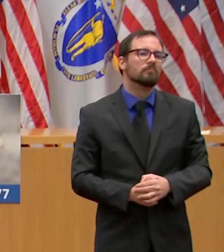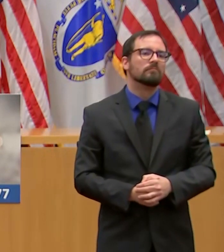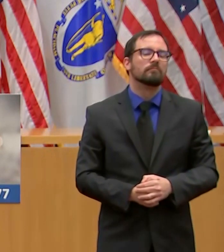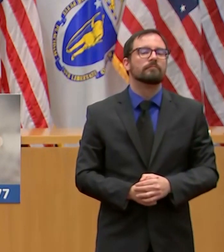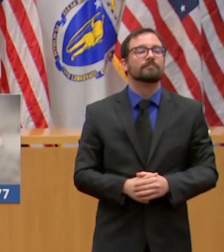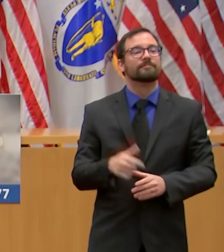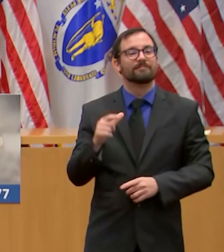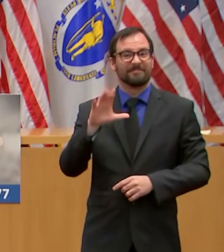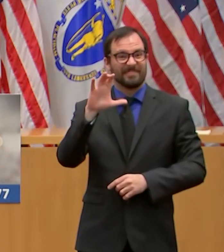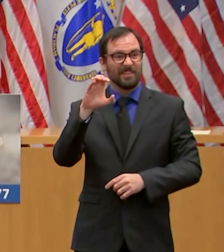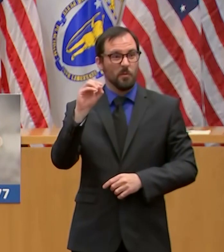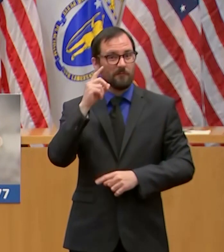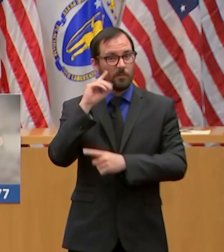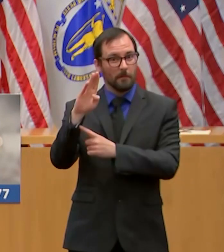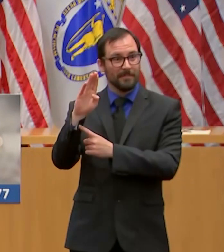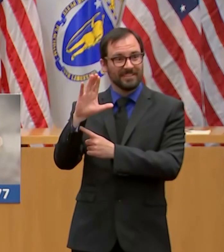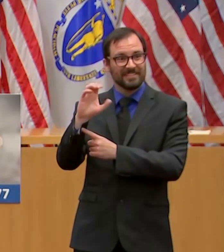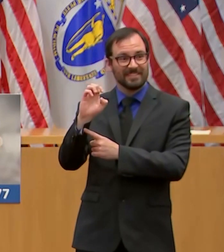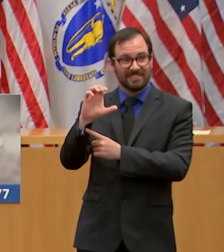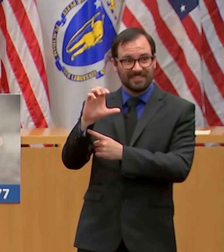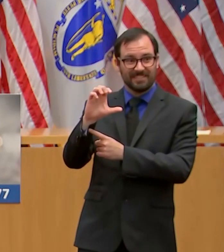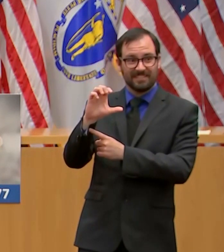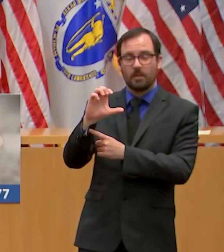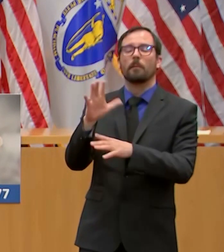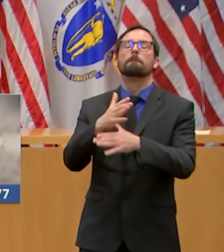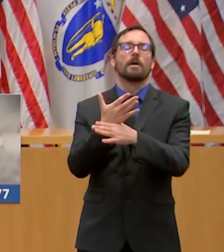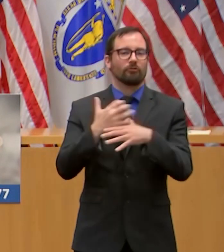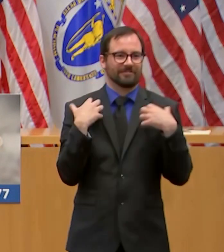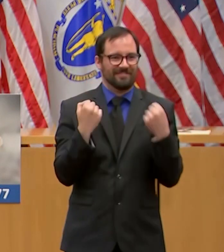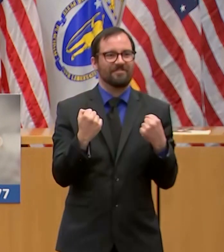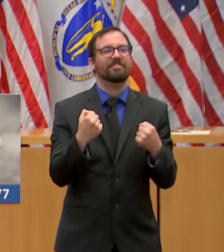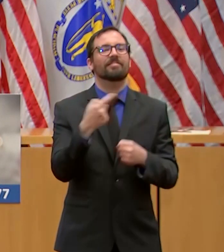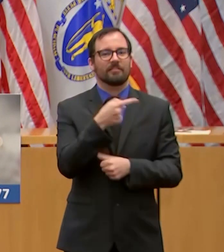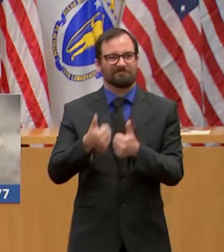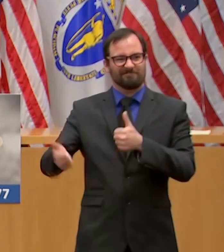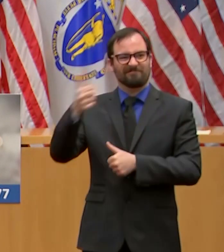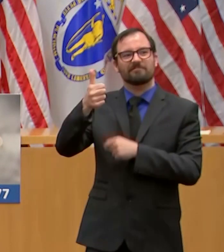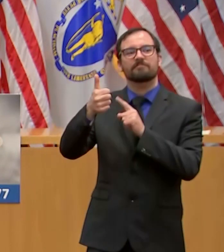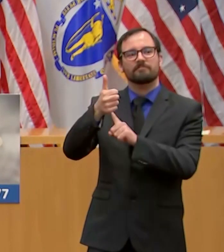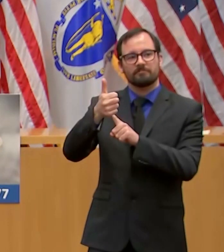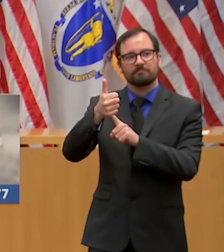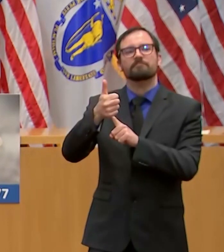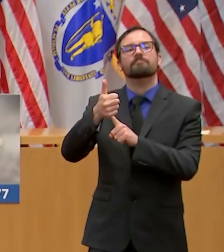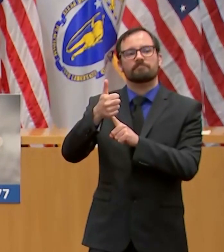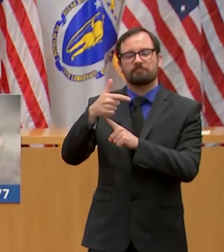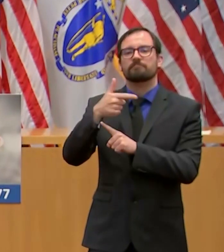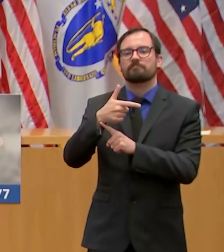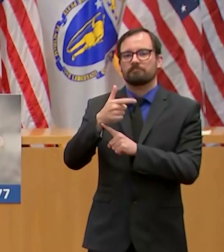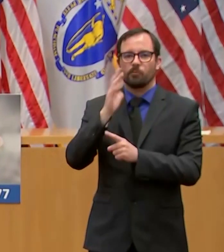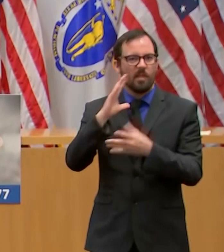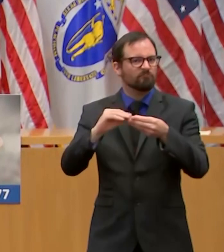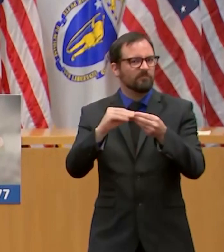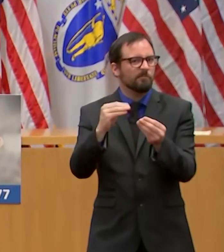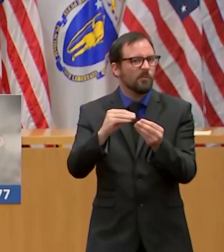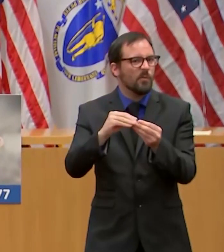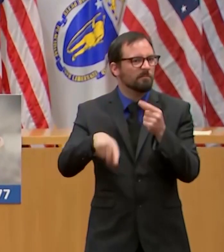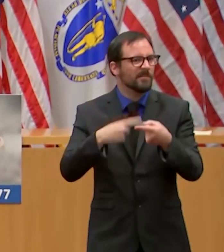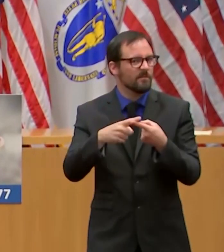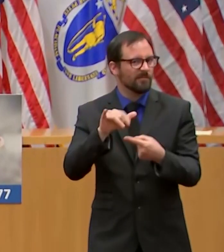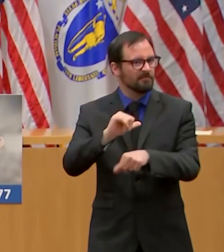of the Boston Hope clinical effort. But for now, I just want to say, on behalf of the Commonwealth, thank you for bringing your